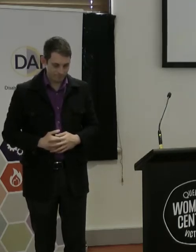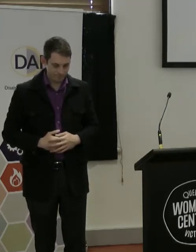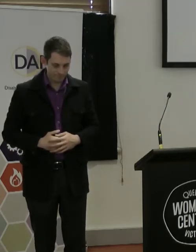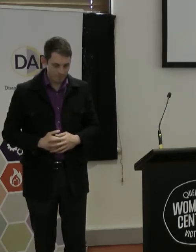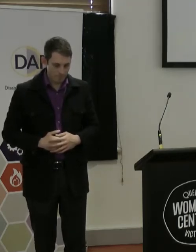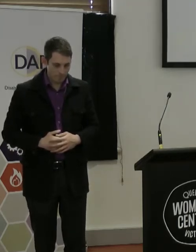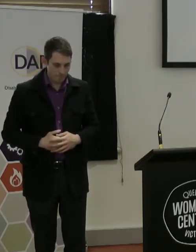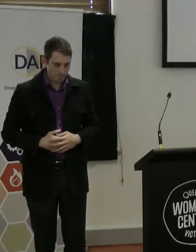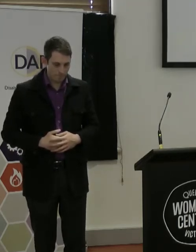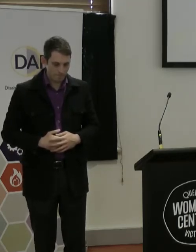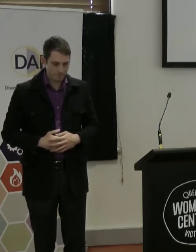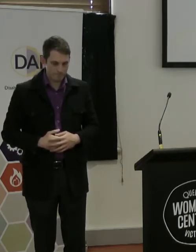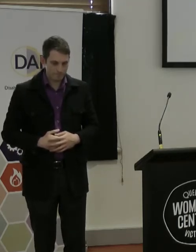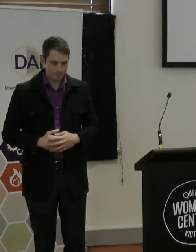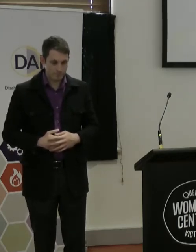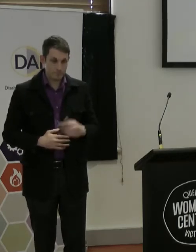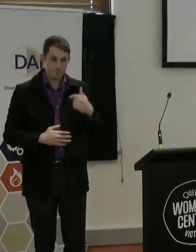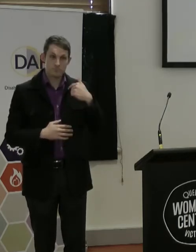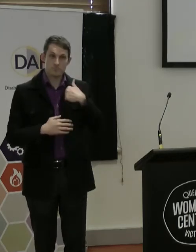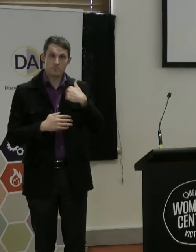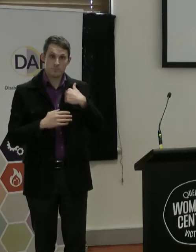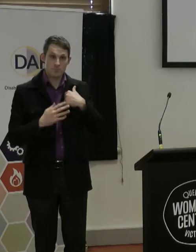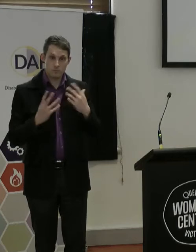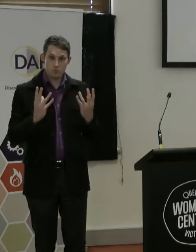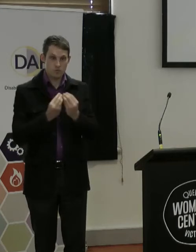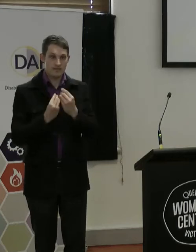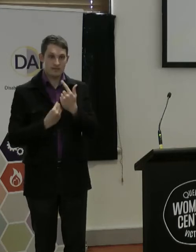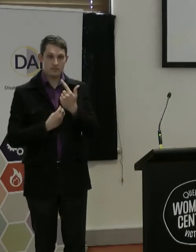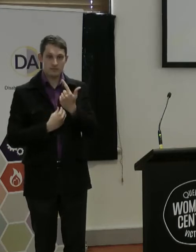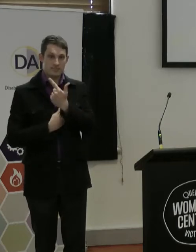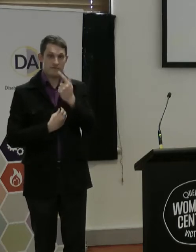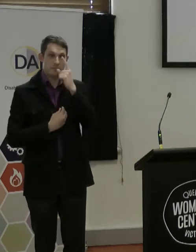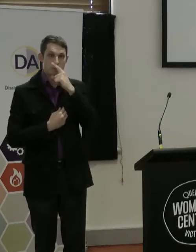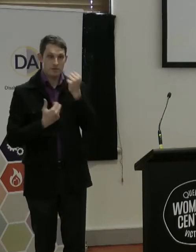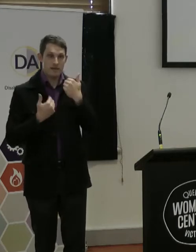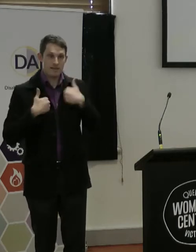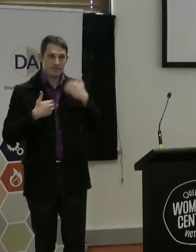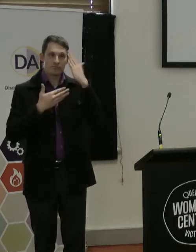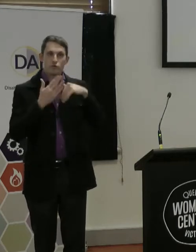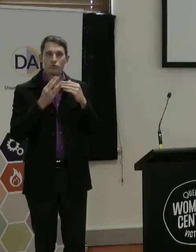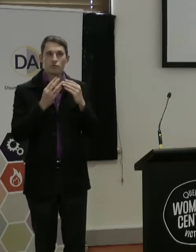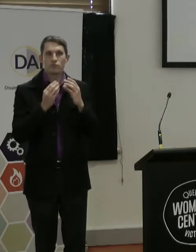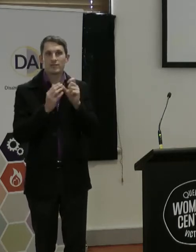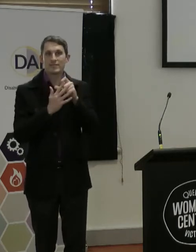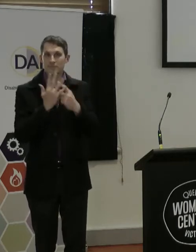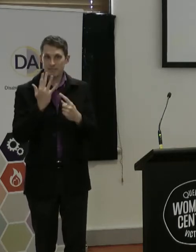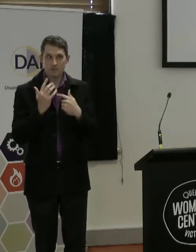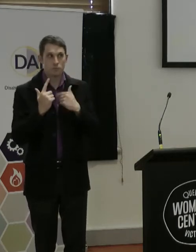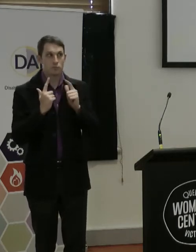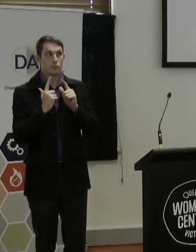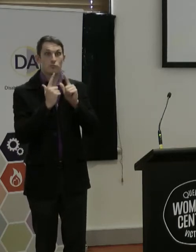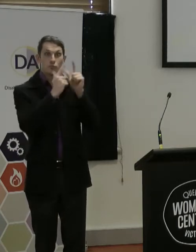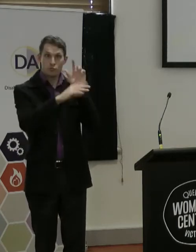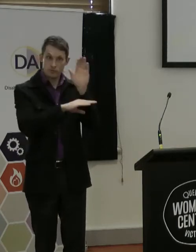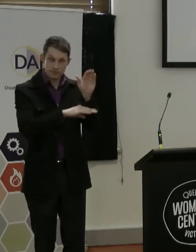Okay, so I was a part of a delegation of 7 people with lived experience of disability.